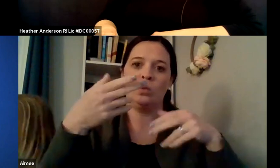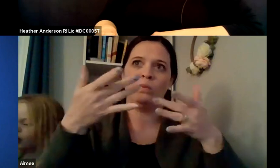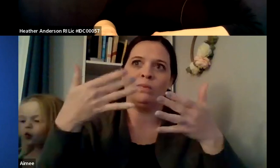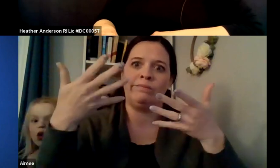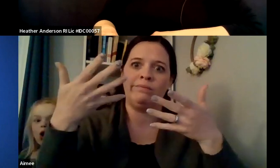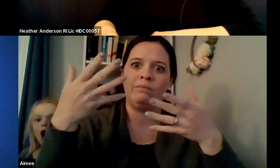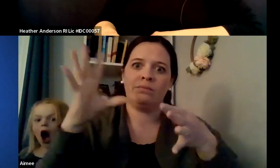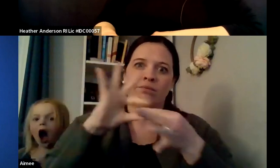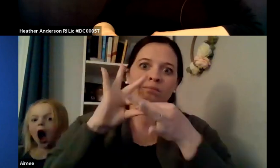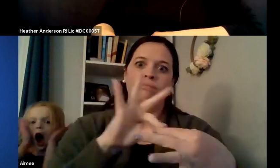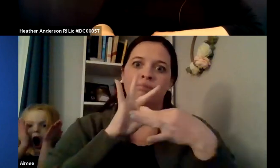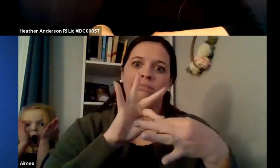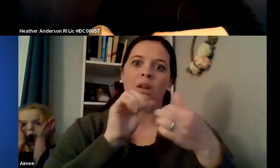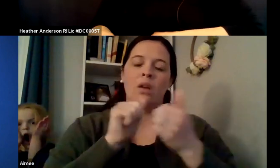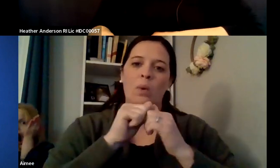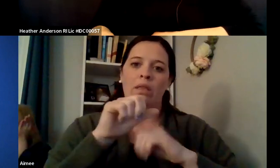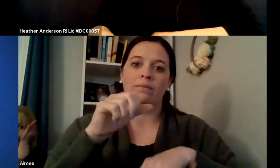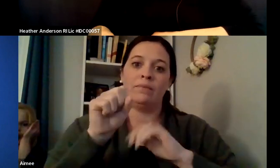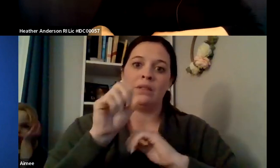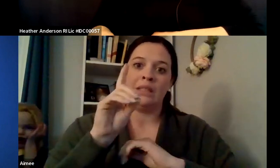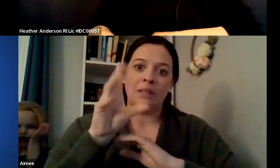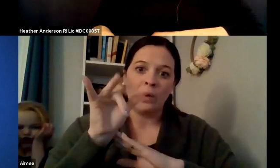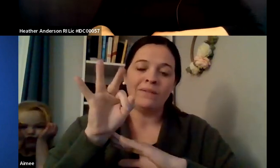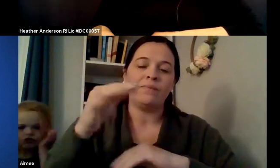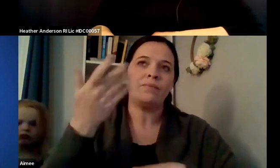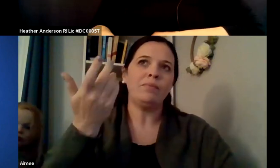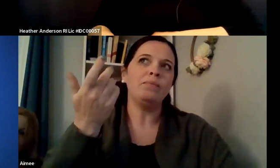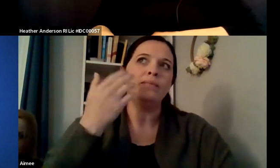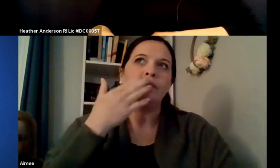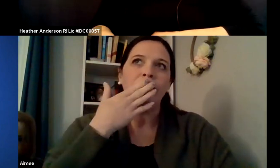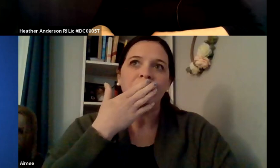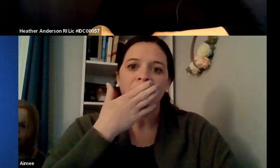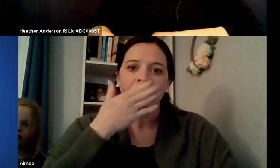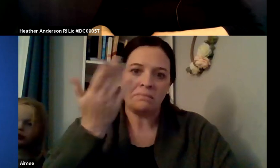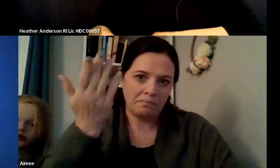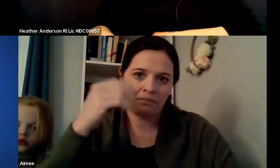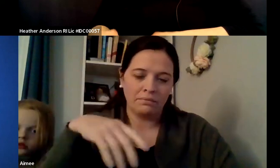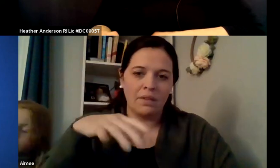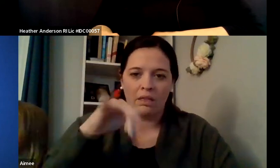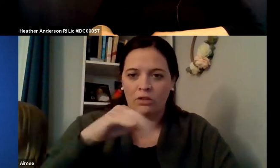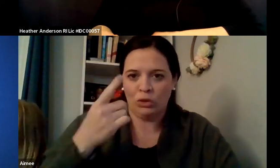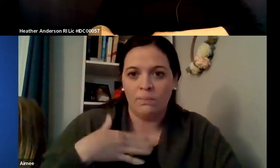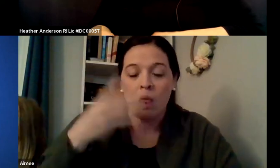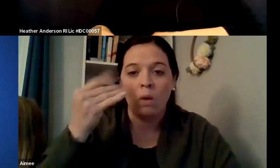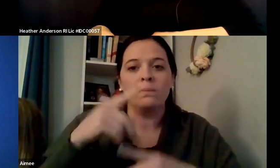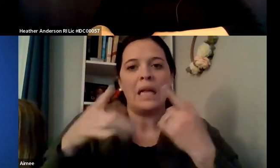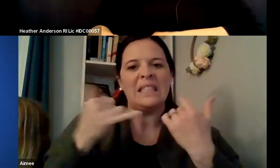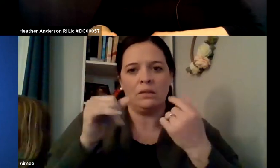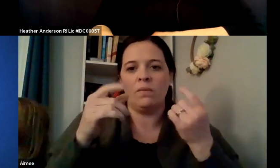on the opportunities to partner and create rapport with DCYF specifically. That's just